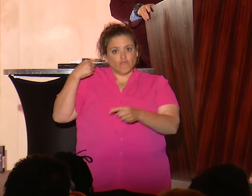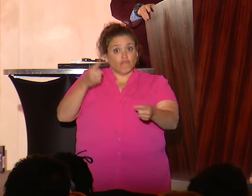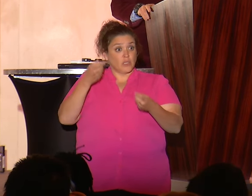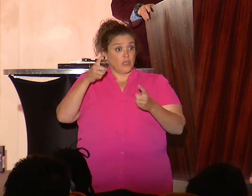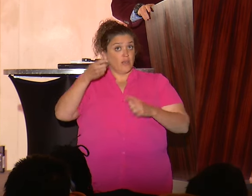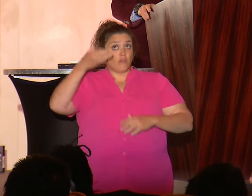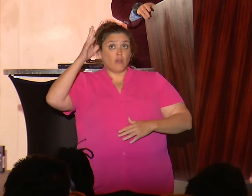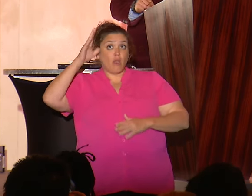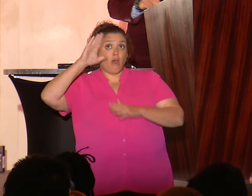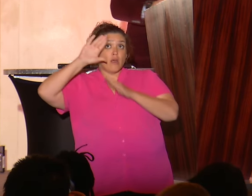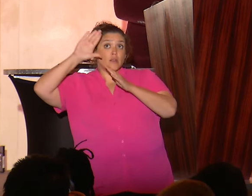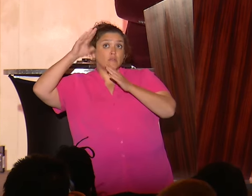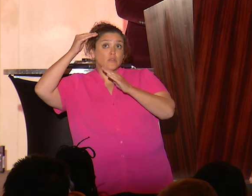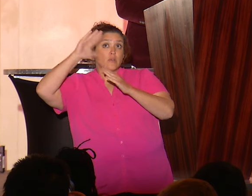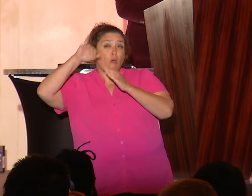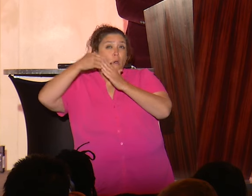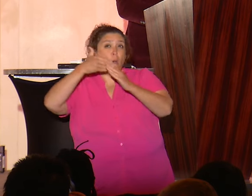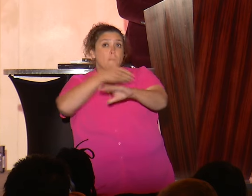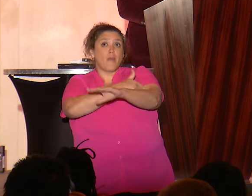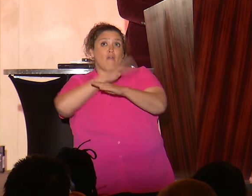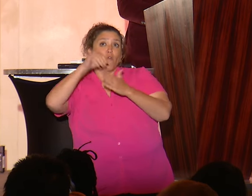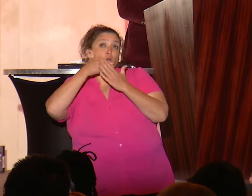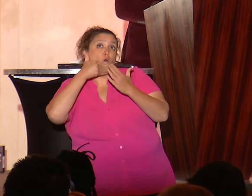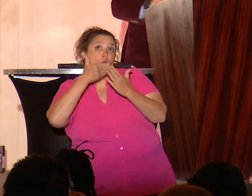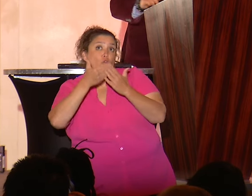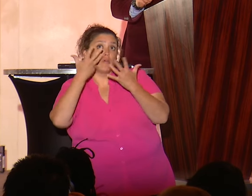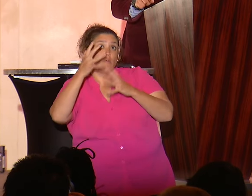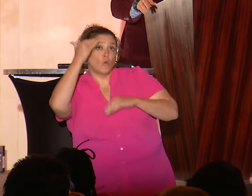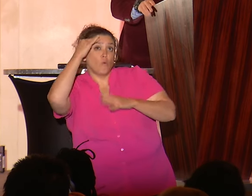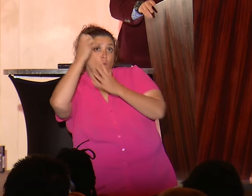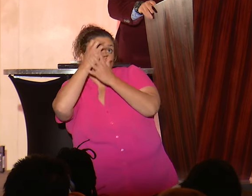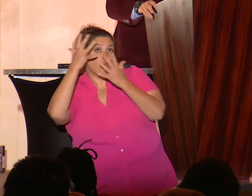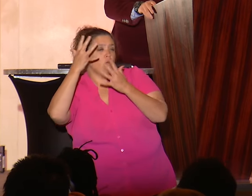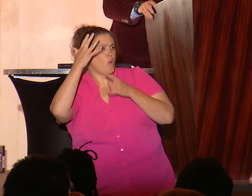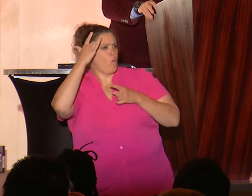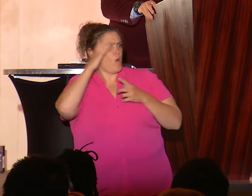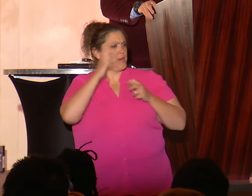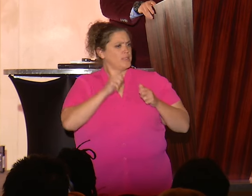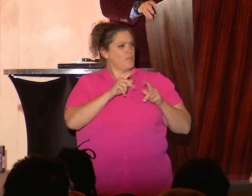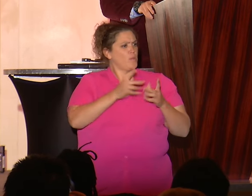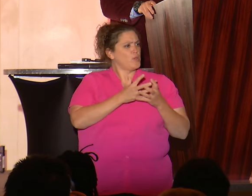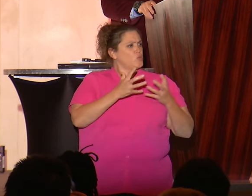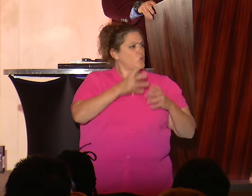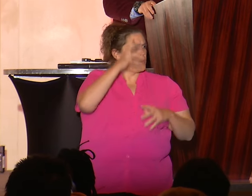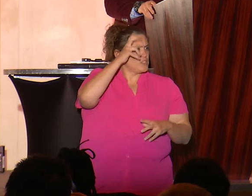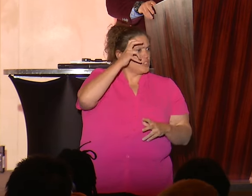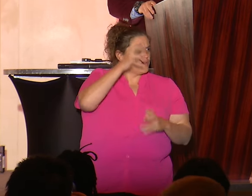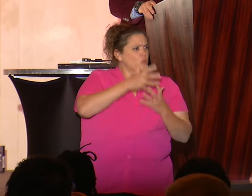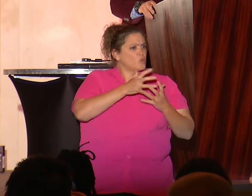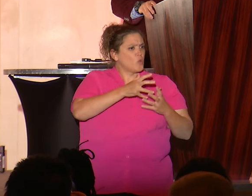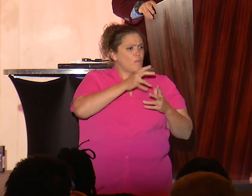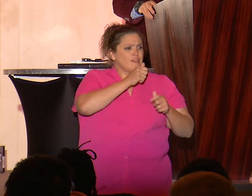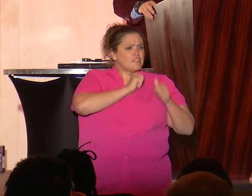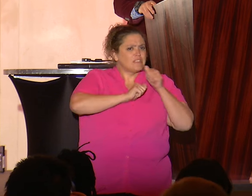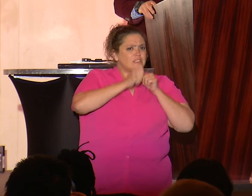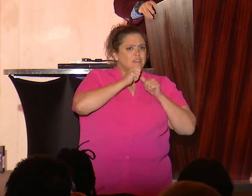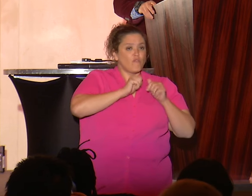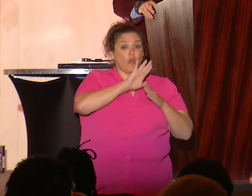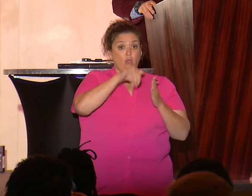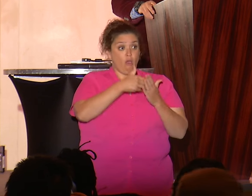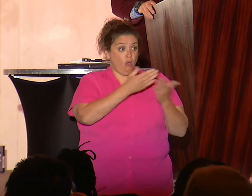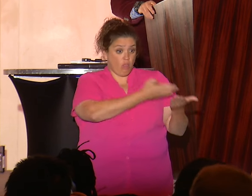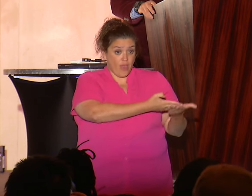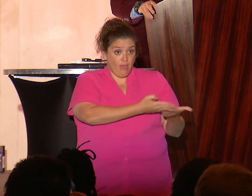all good, and all knowing, how could such a being permit so much evil and suffering? All the evidence we